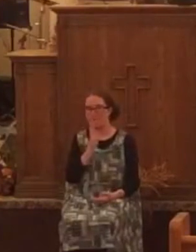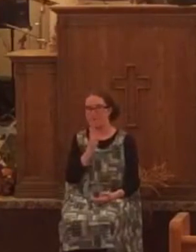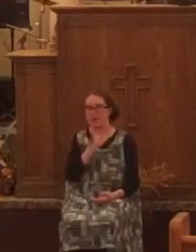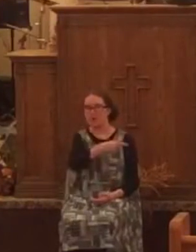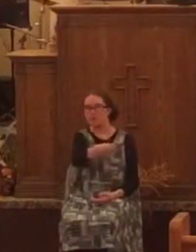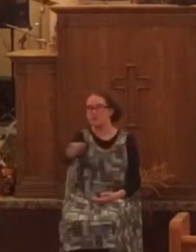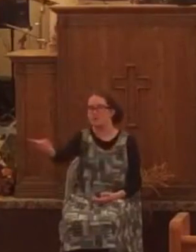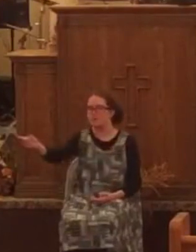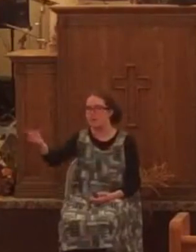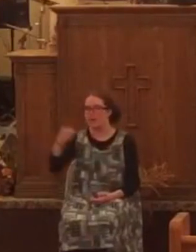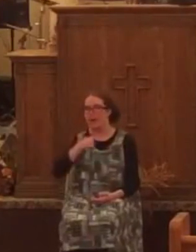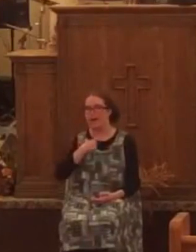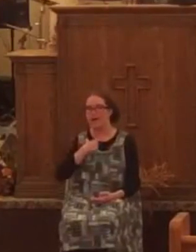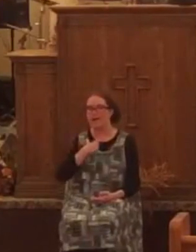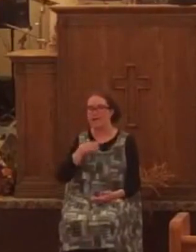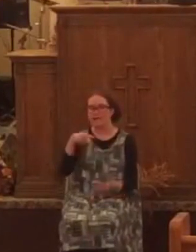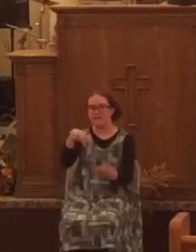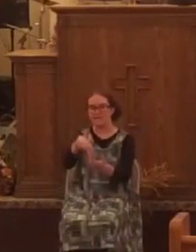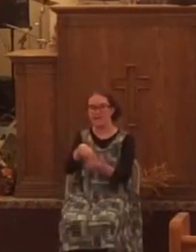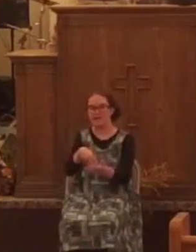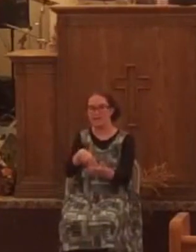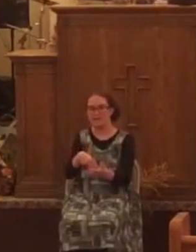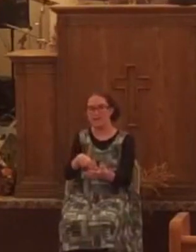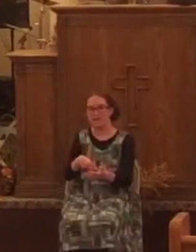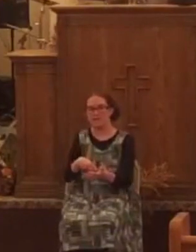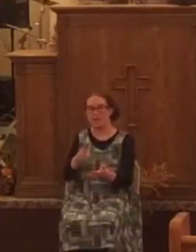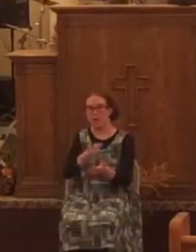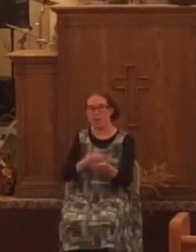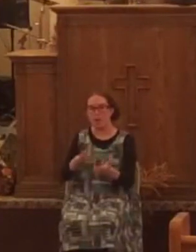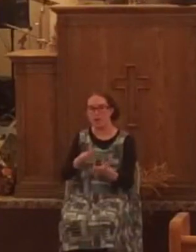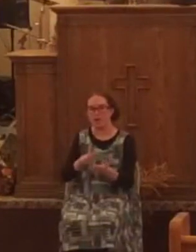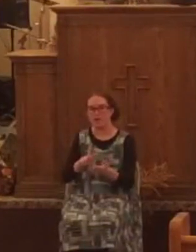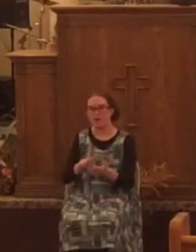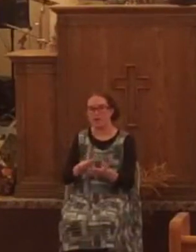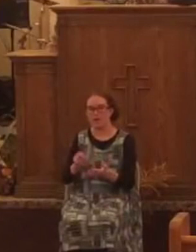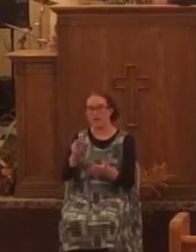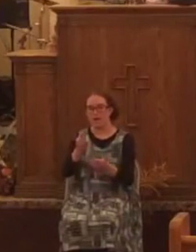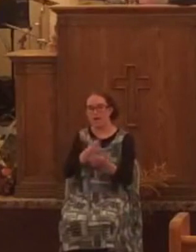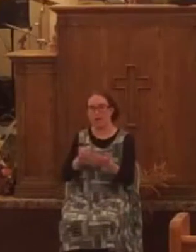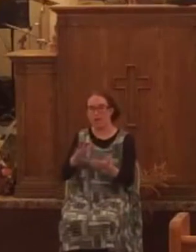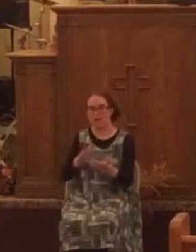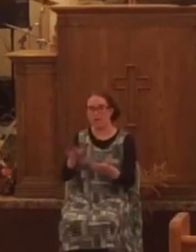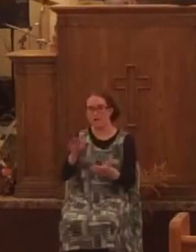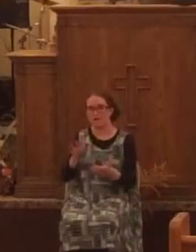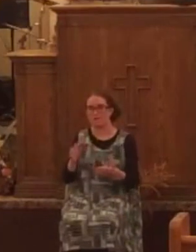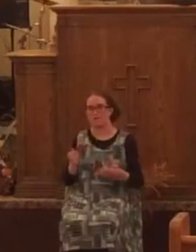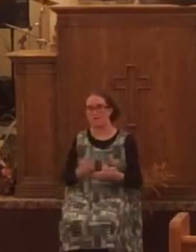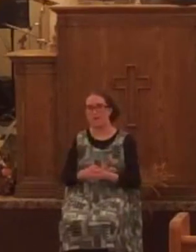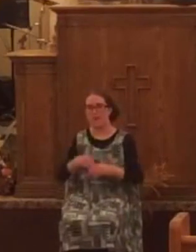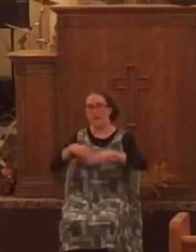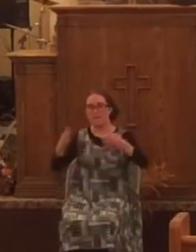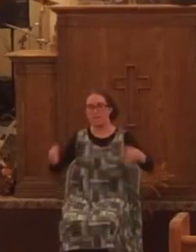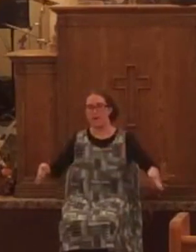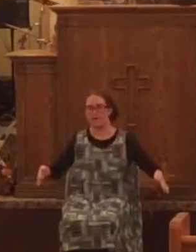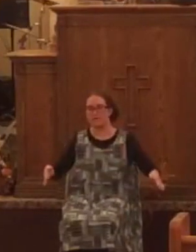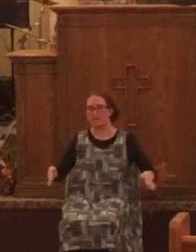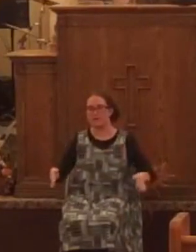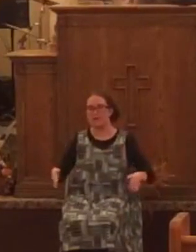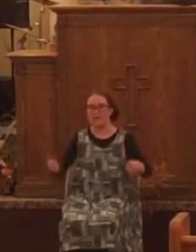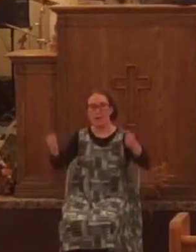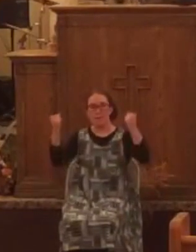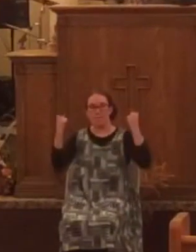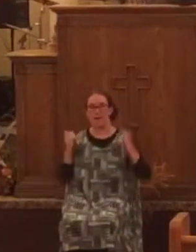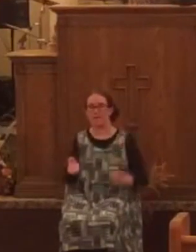That you and I, amen, can stand in the holy, amen, of holies that there yes. were. in the presence of the